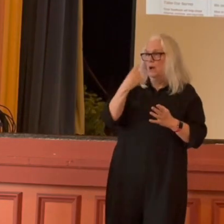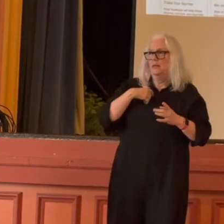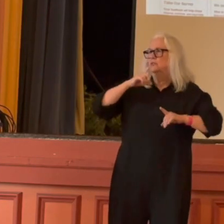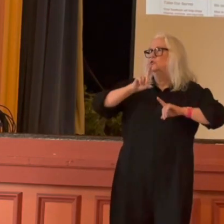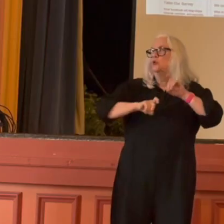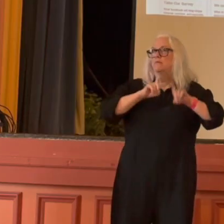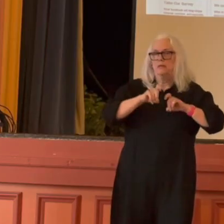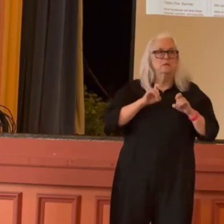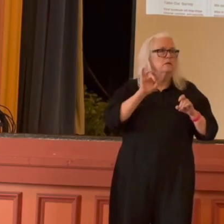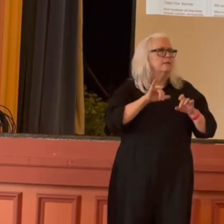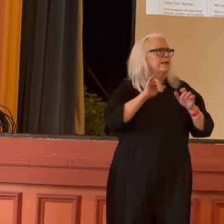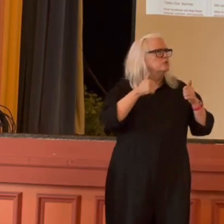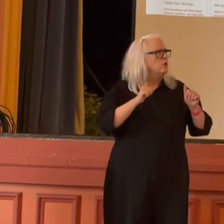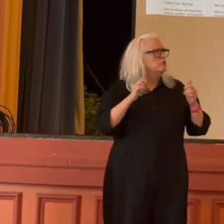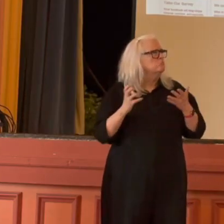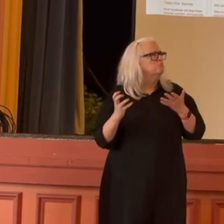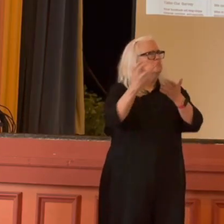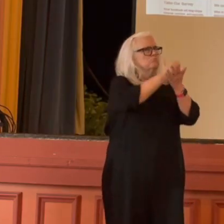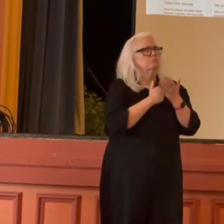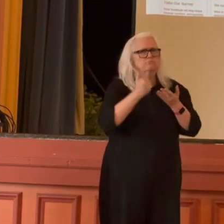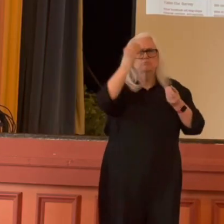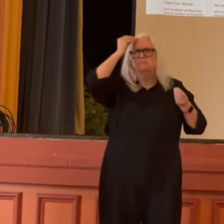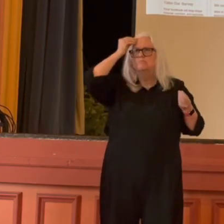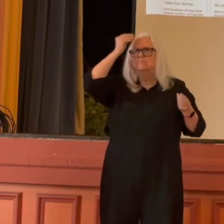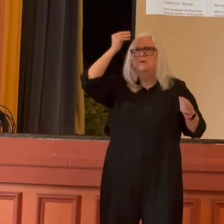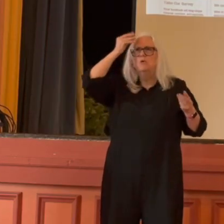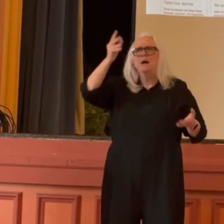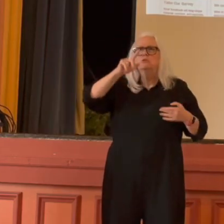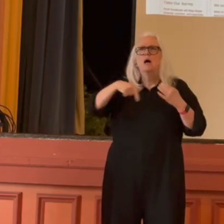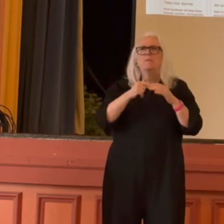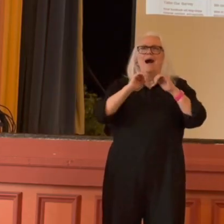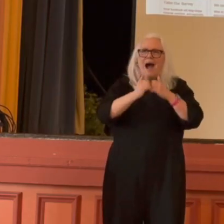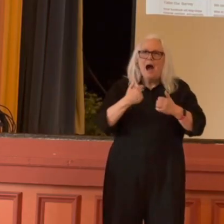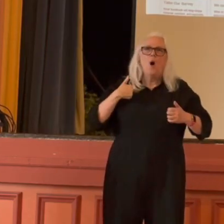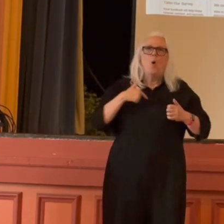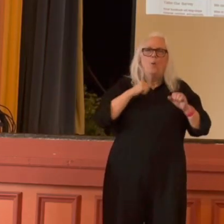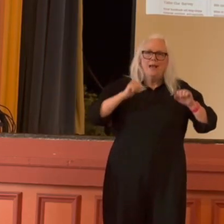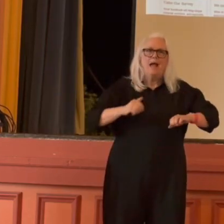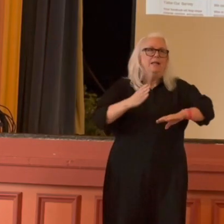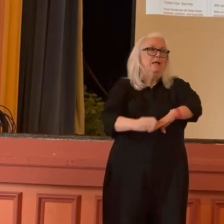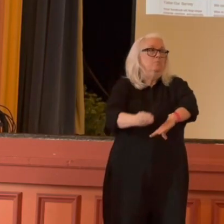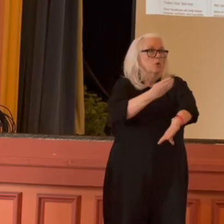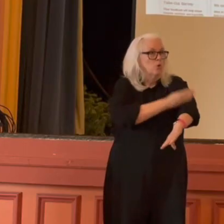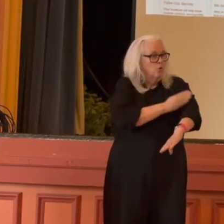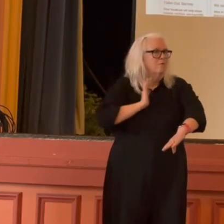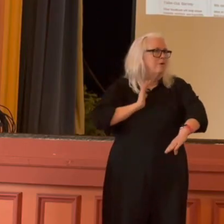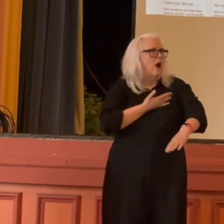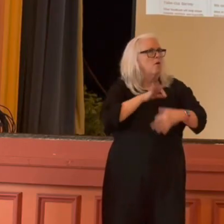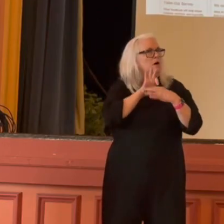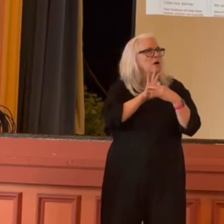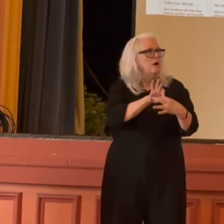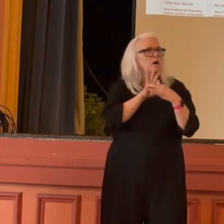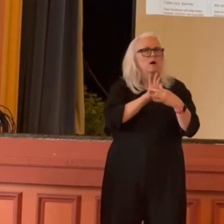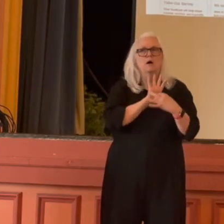do is to capture information about how we can better engage you. We want to make sure